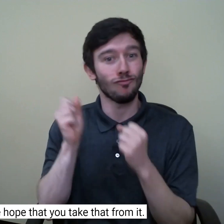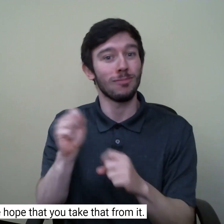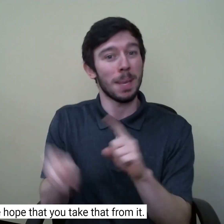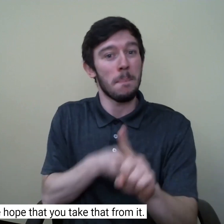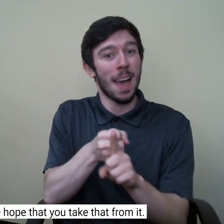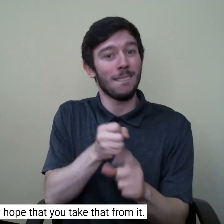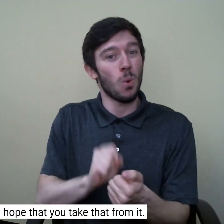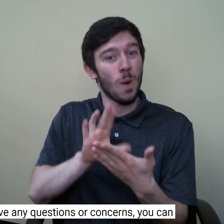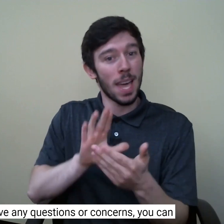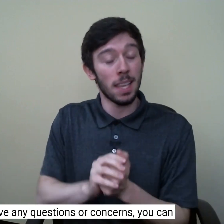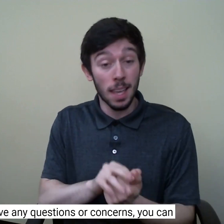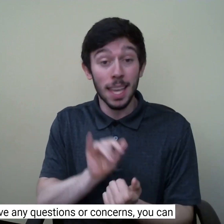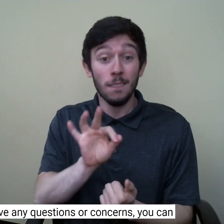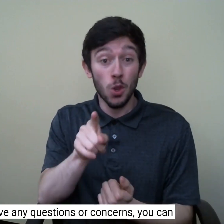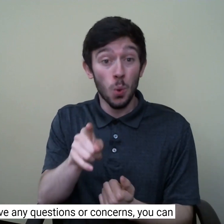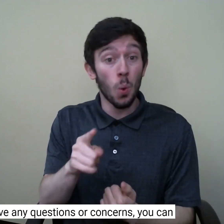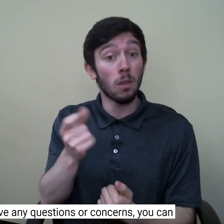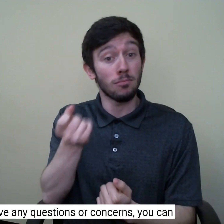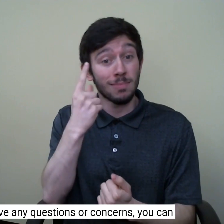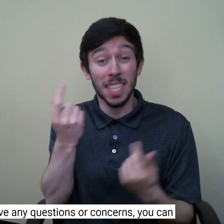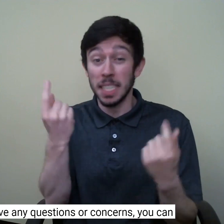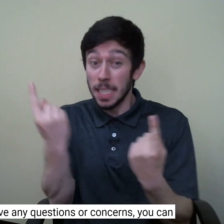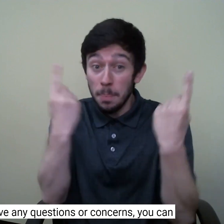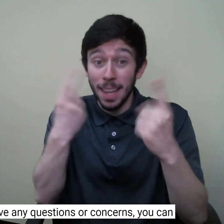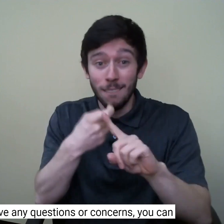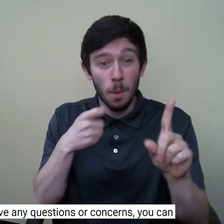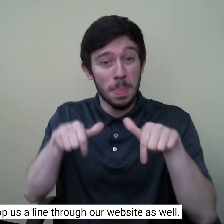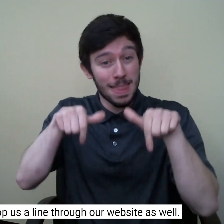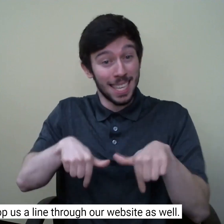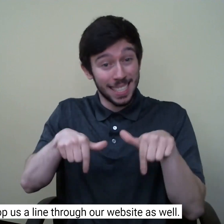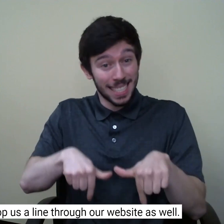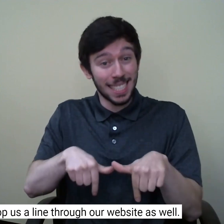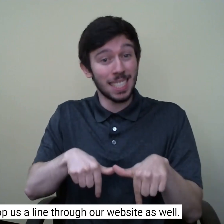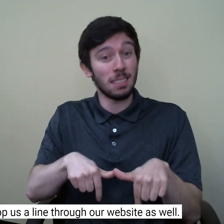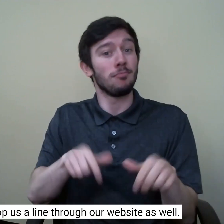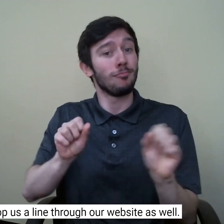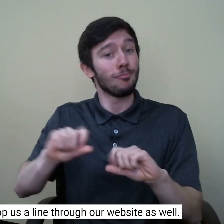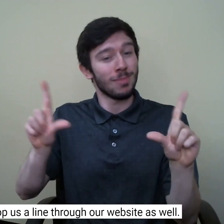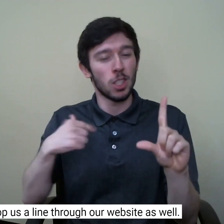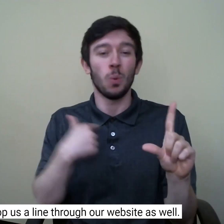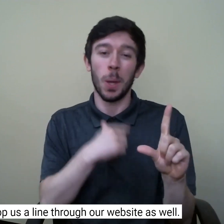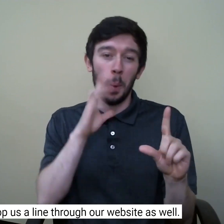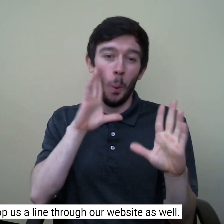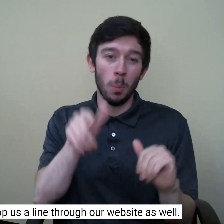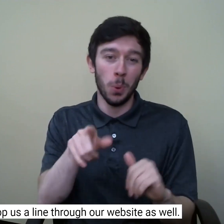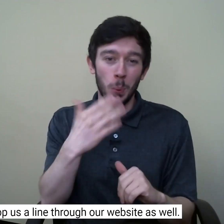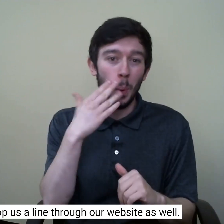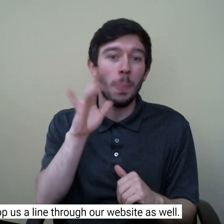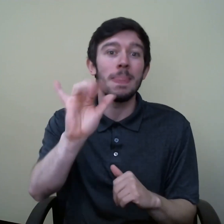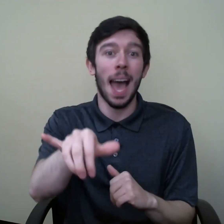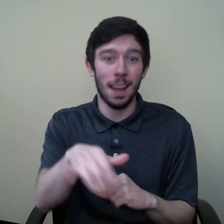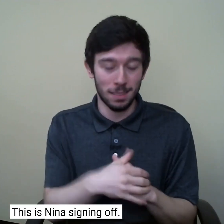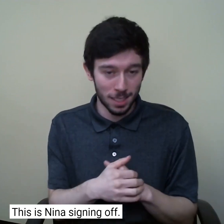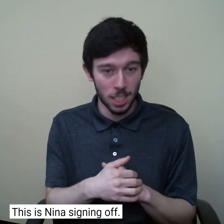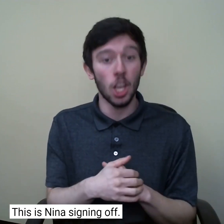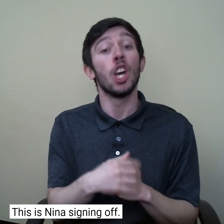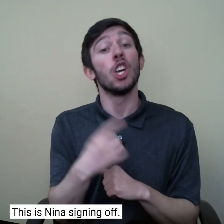it. If you have any questions or concerns, you can always drop us a line through our website as well. This is Nina signing